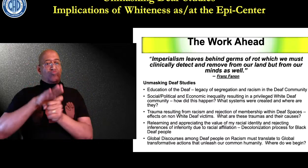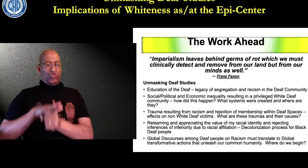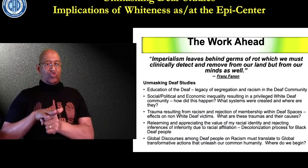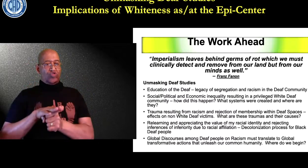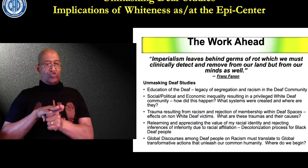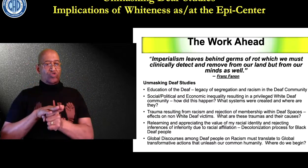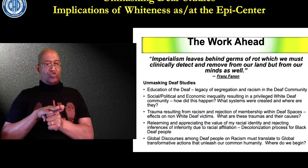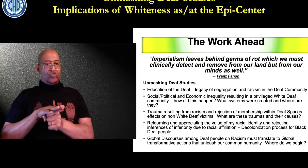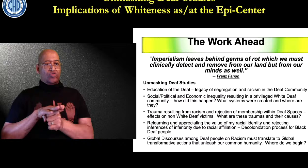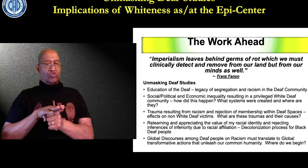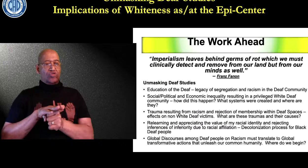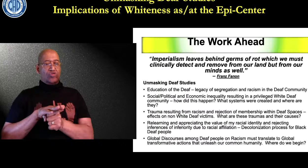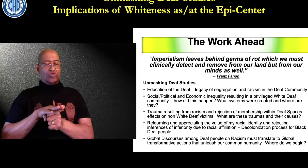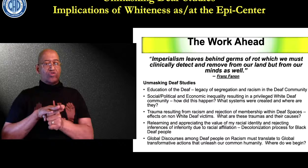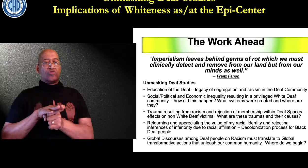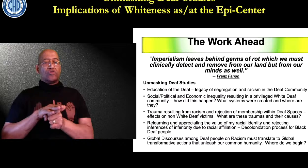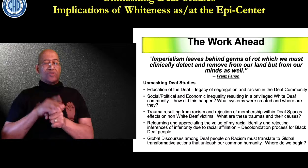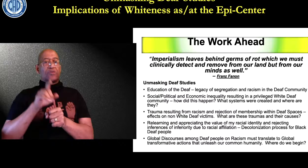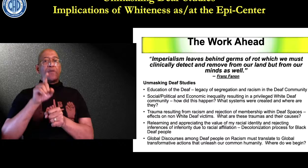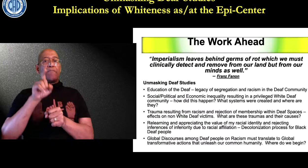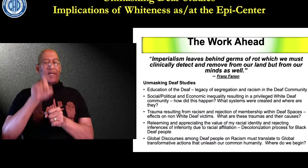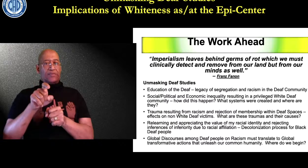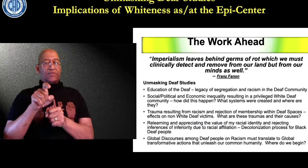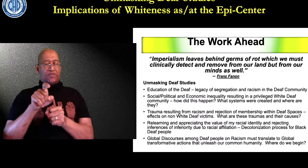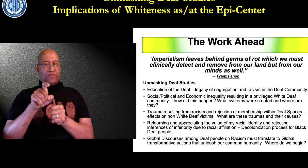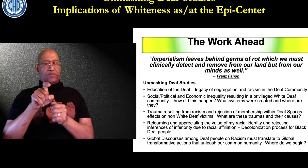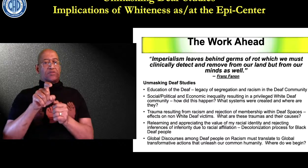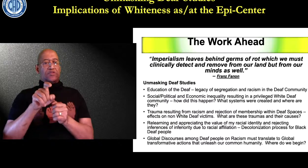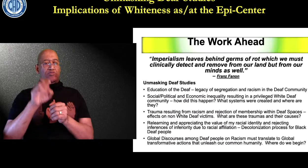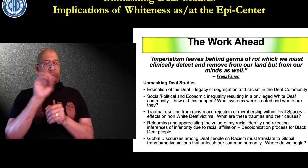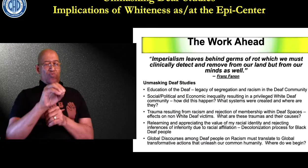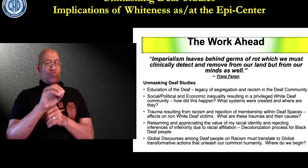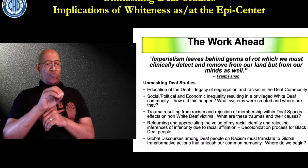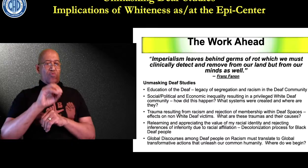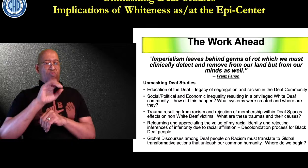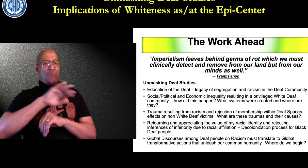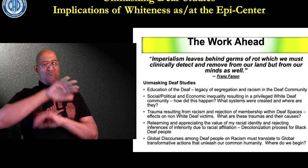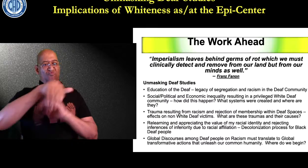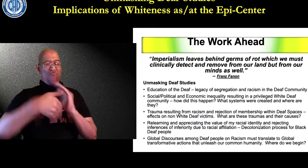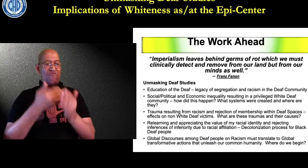and that systematic oppression?